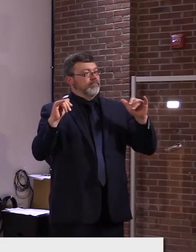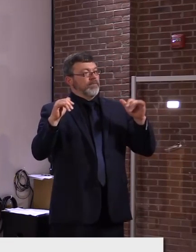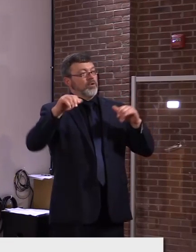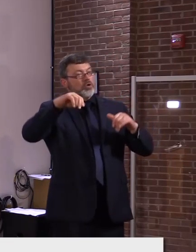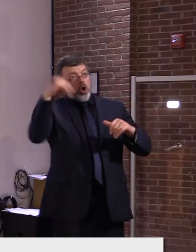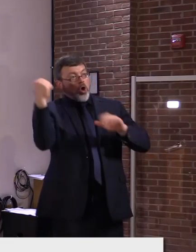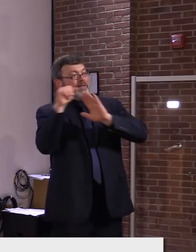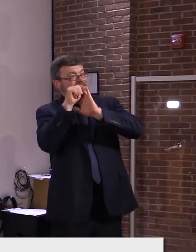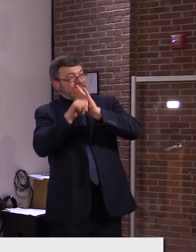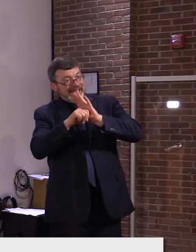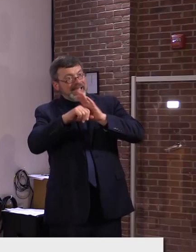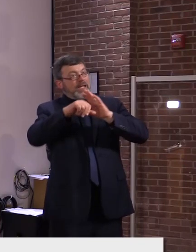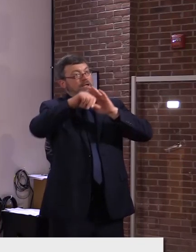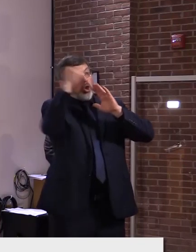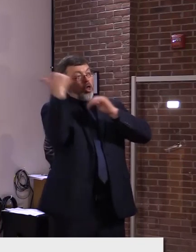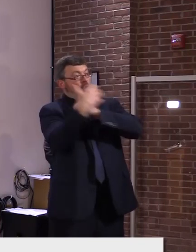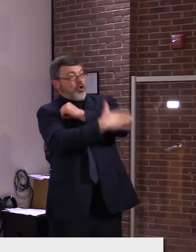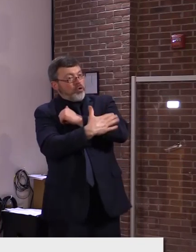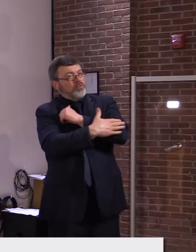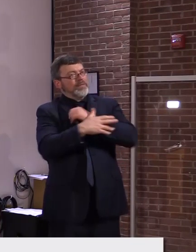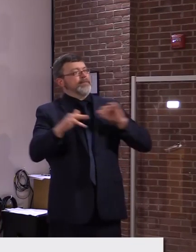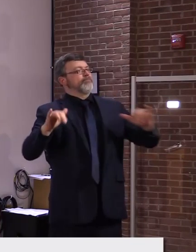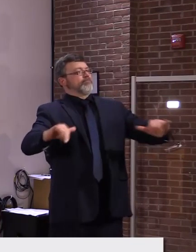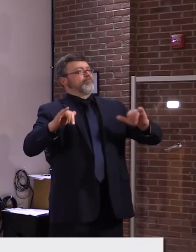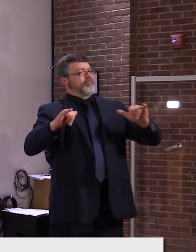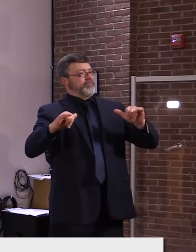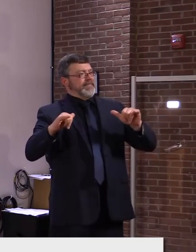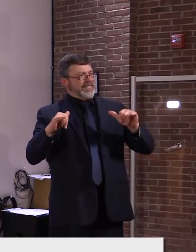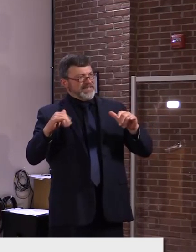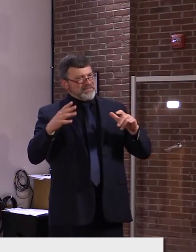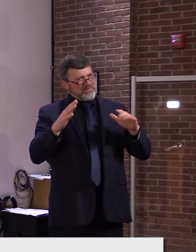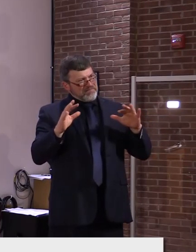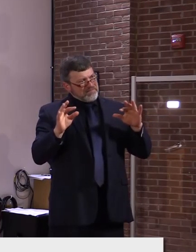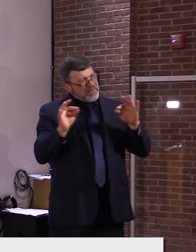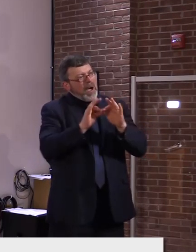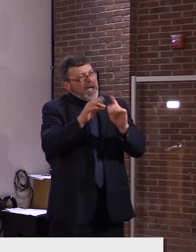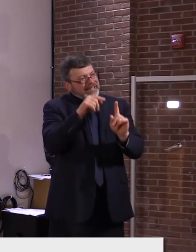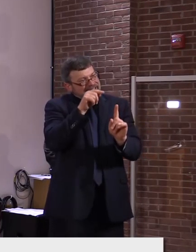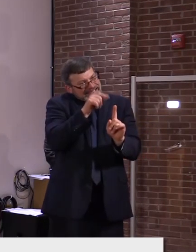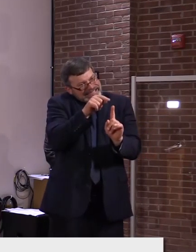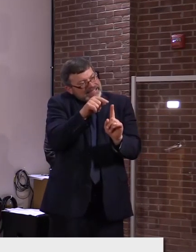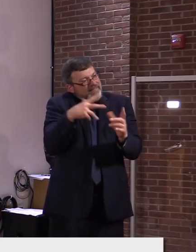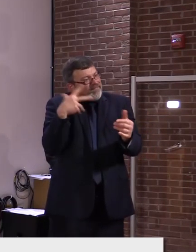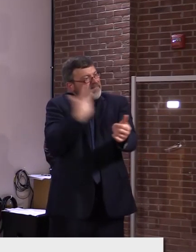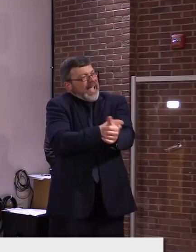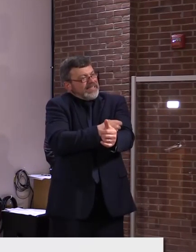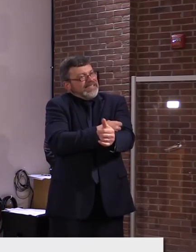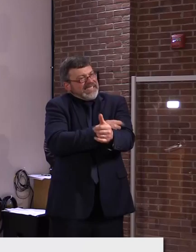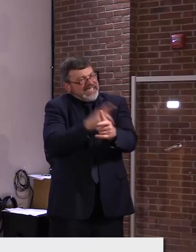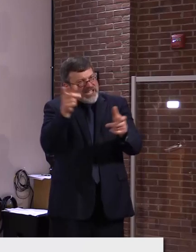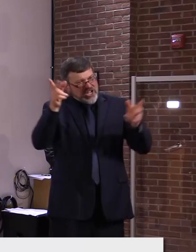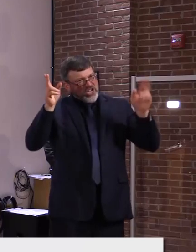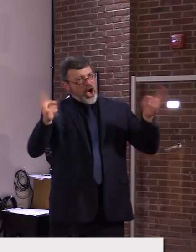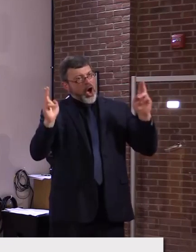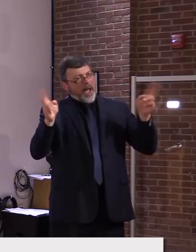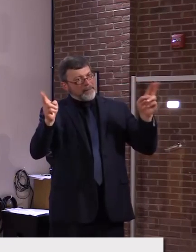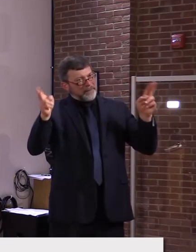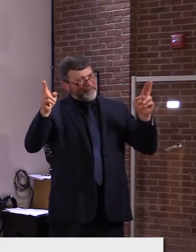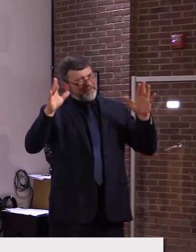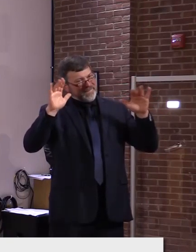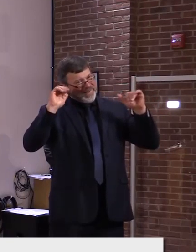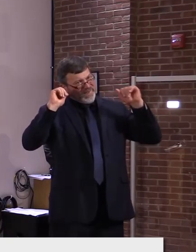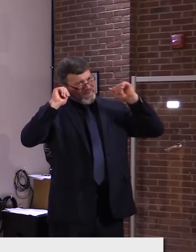quickly can we give them vaccine, because our country is reaching the point where we're using less